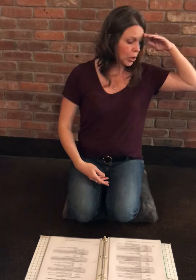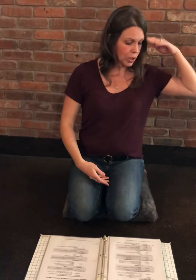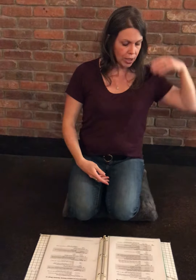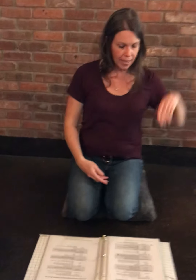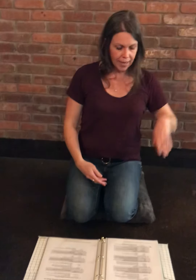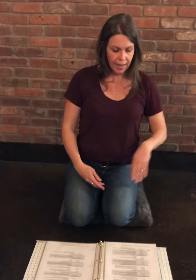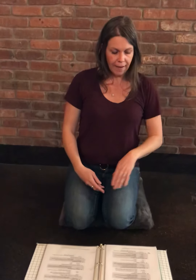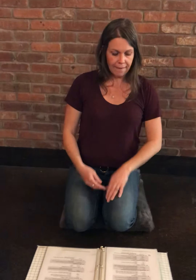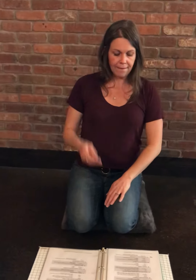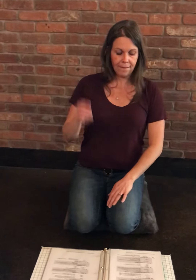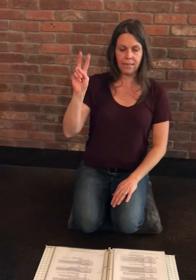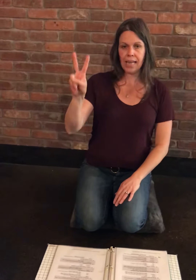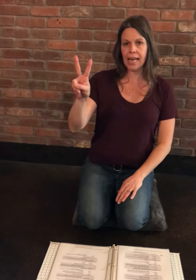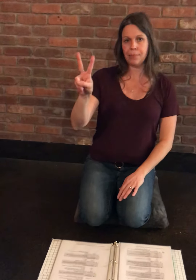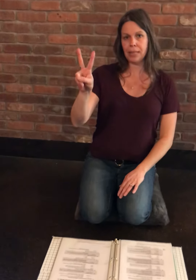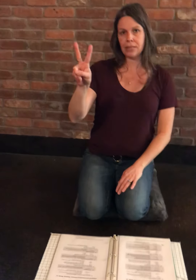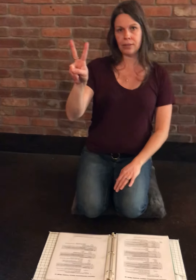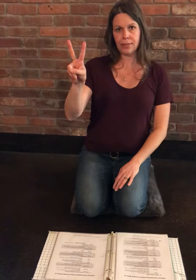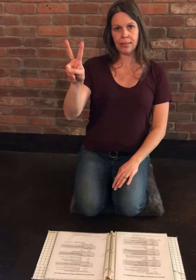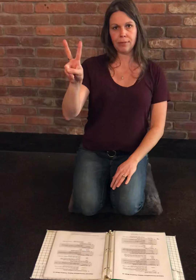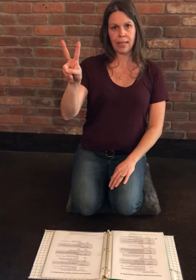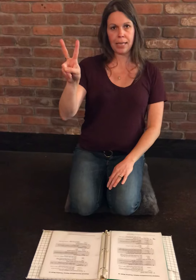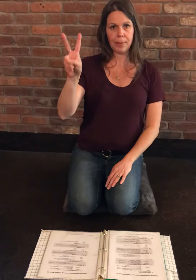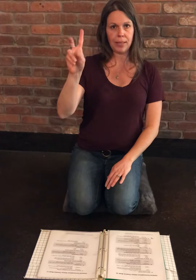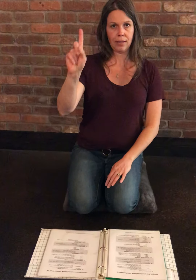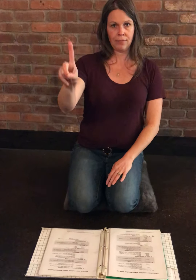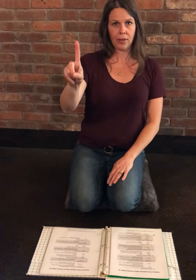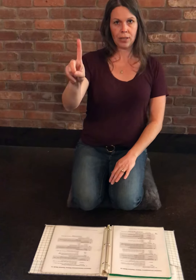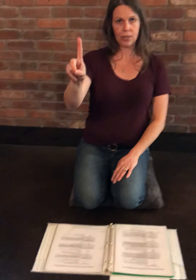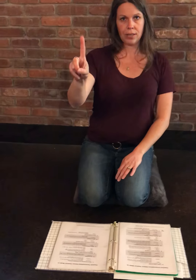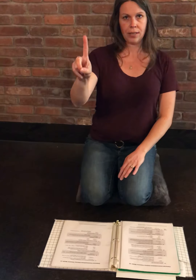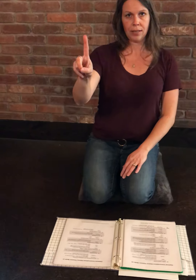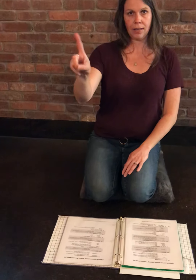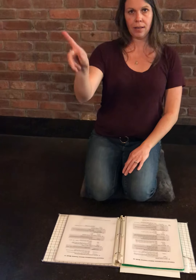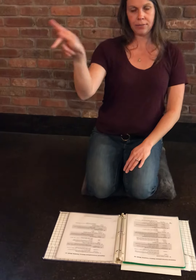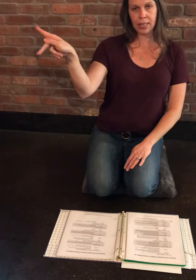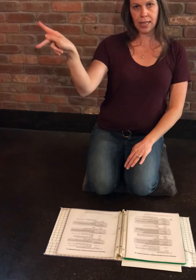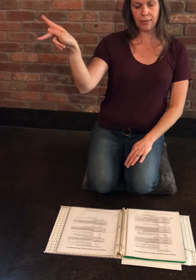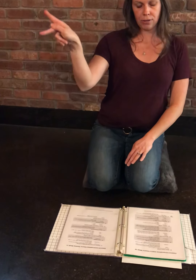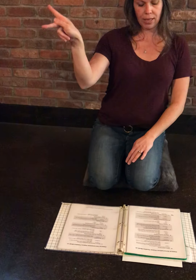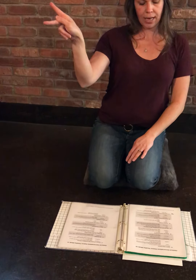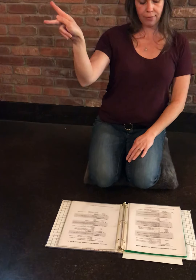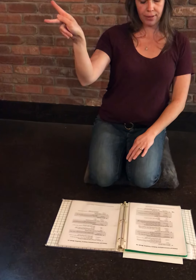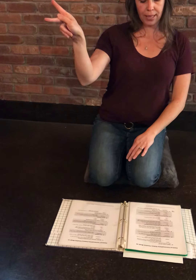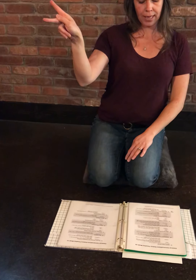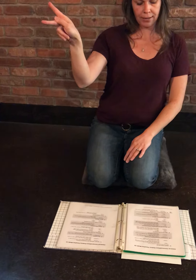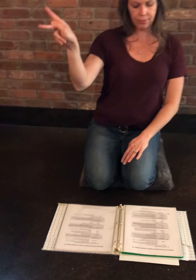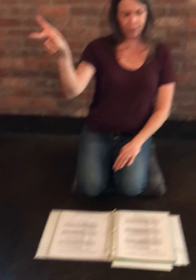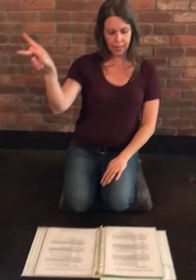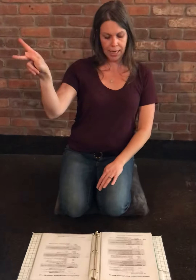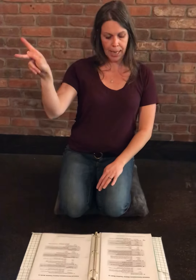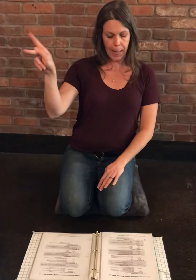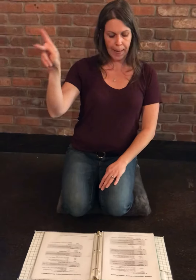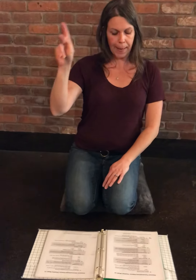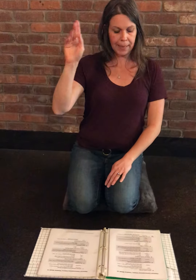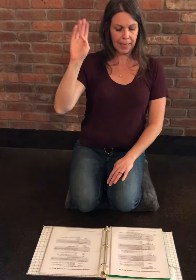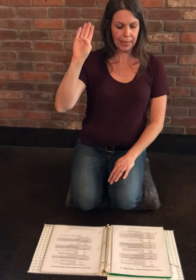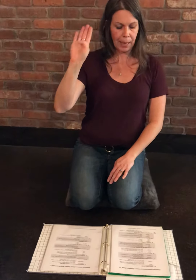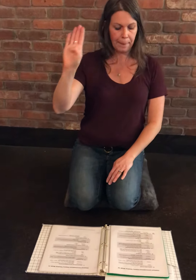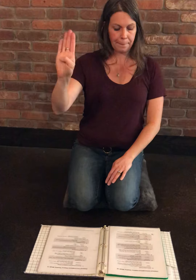explorers. Vladimir, do a V for Vladimir. The first of Kiev, do a K for Kiev. And then